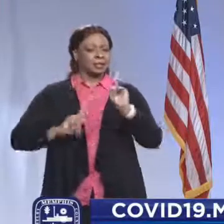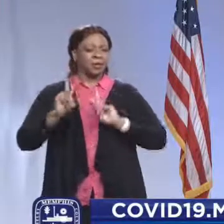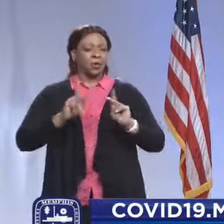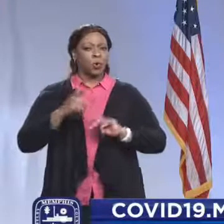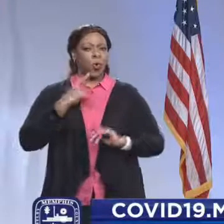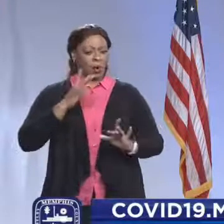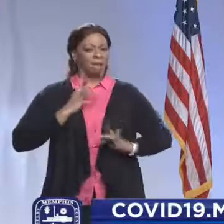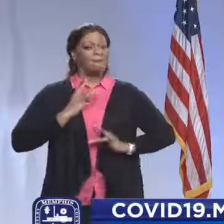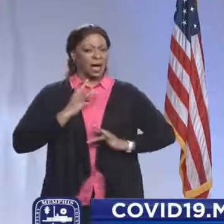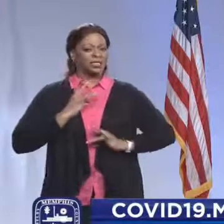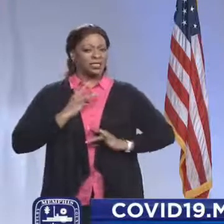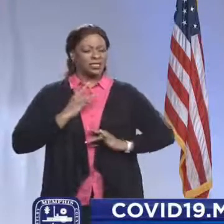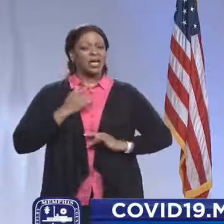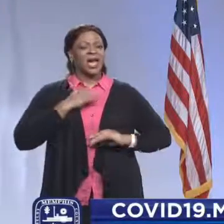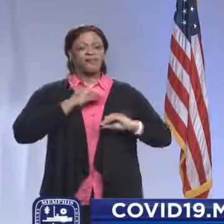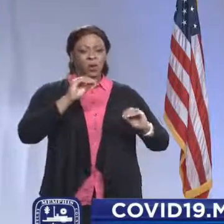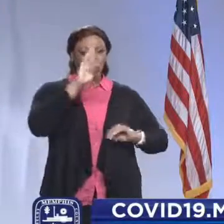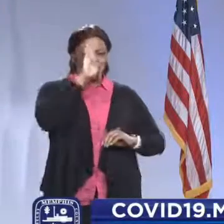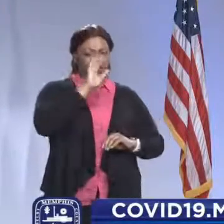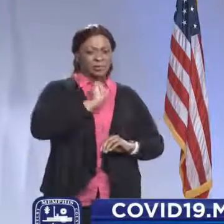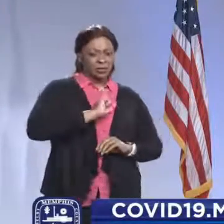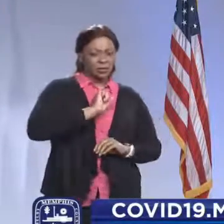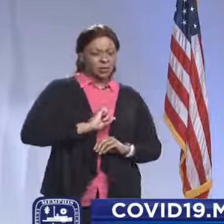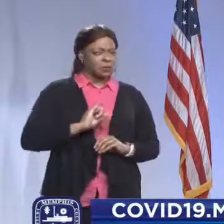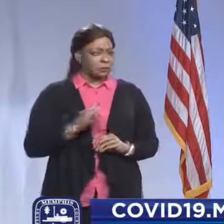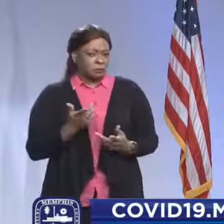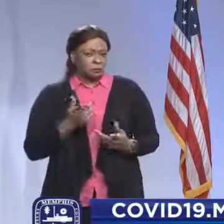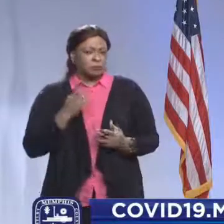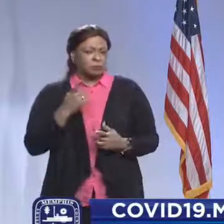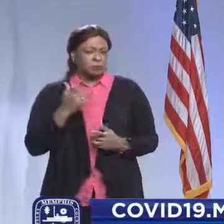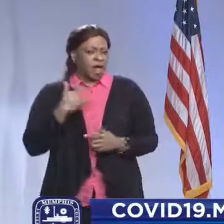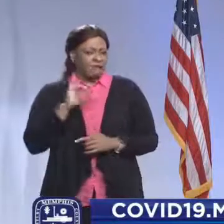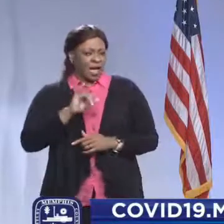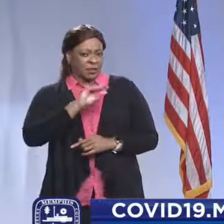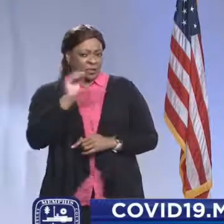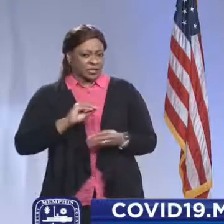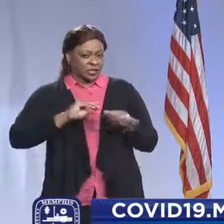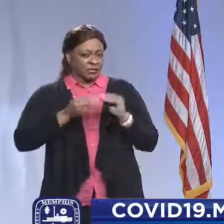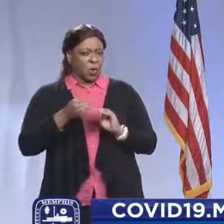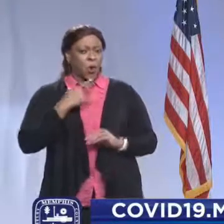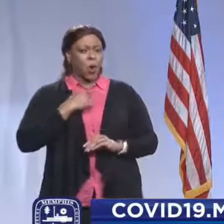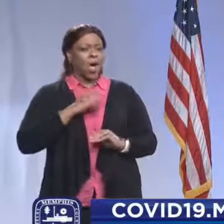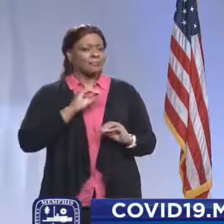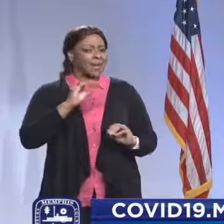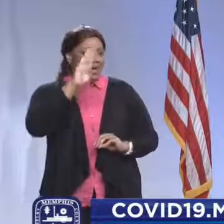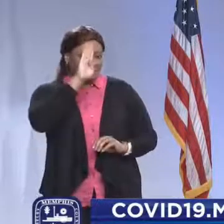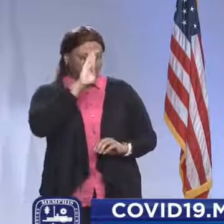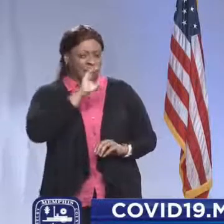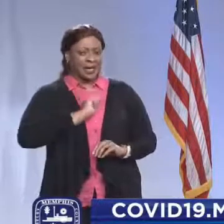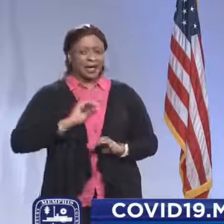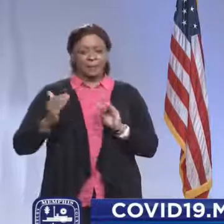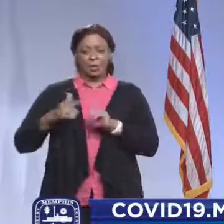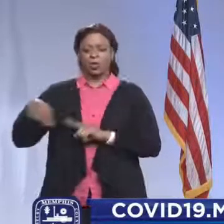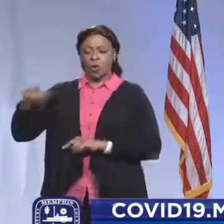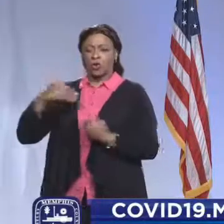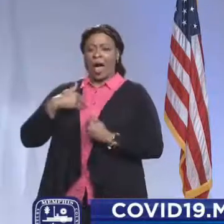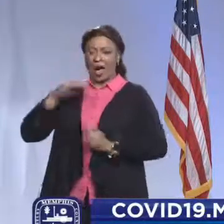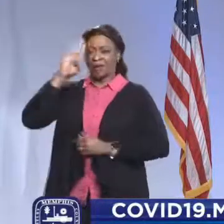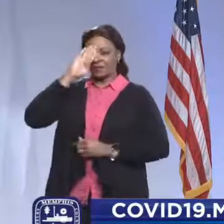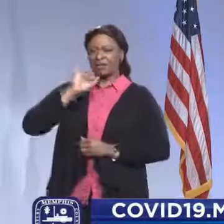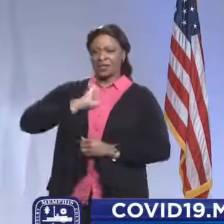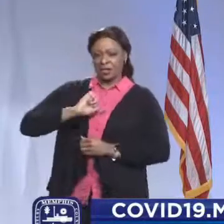test positive, who have asymptomatic symptoms. Do you have a percentage that are asymptomatic versus symptomatic? Like, do you